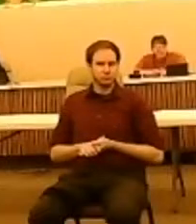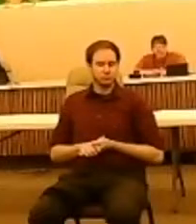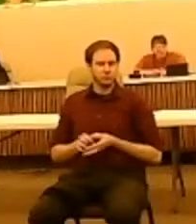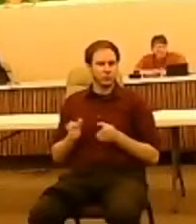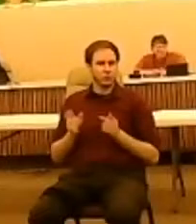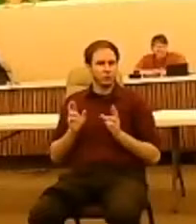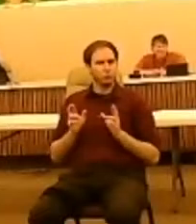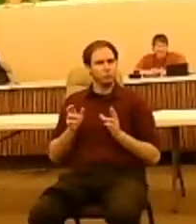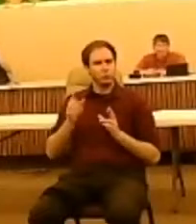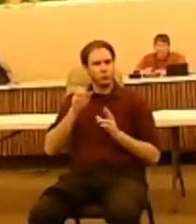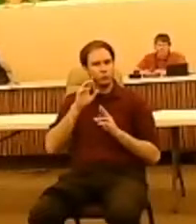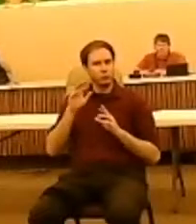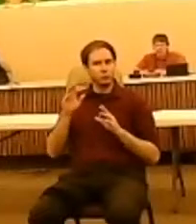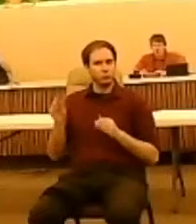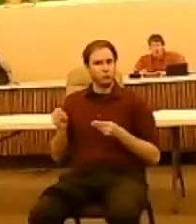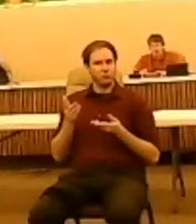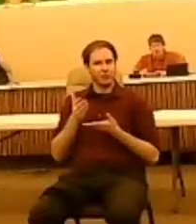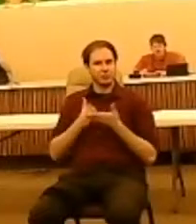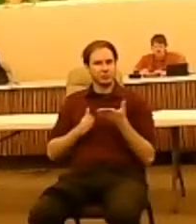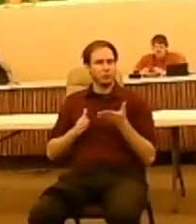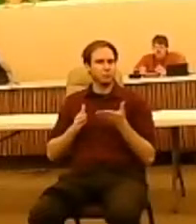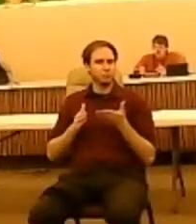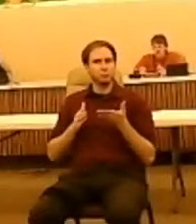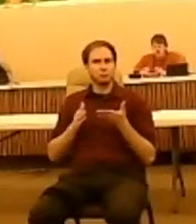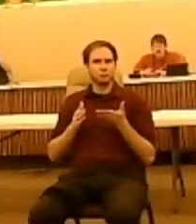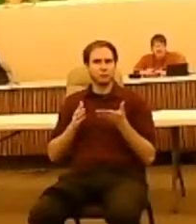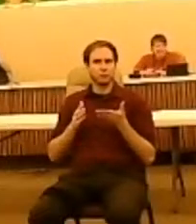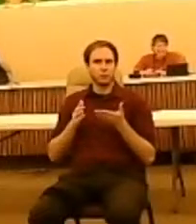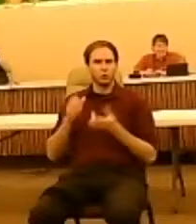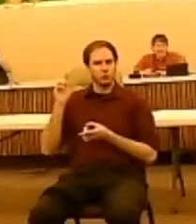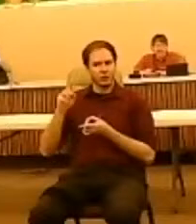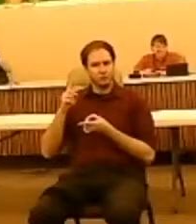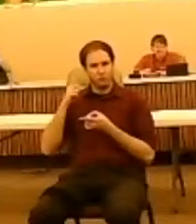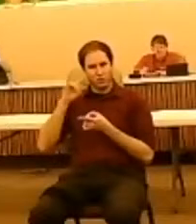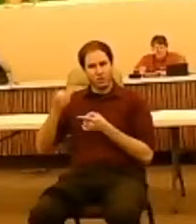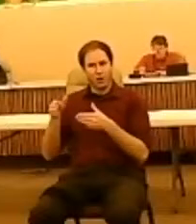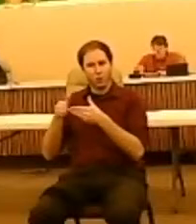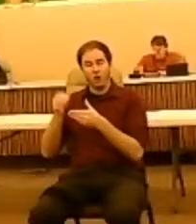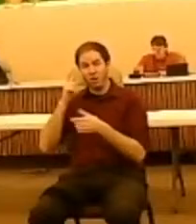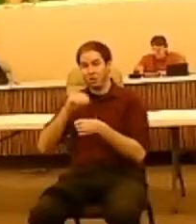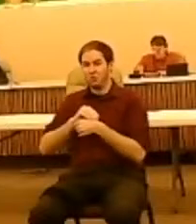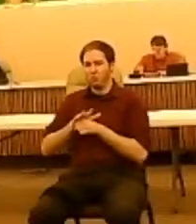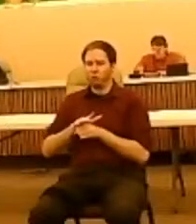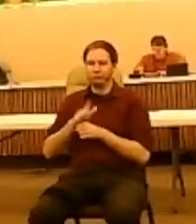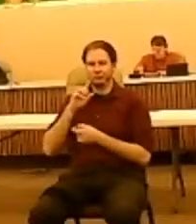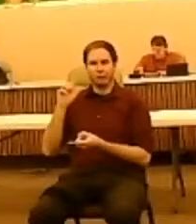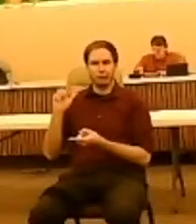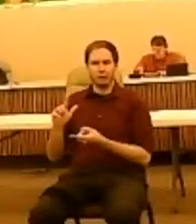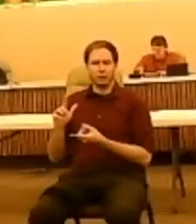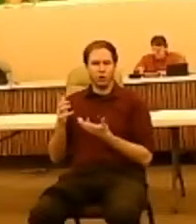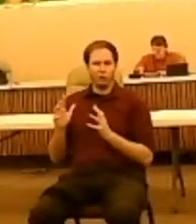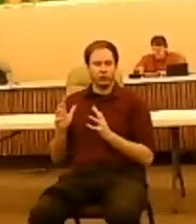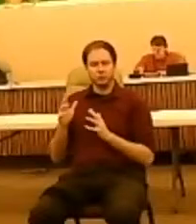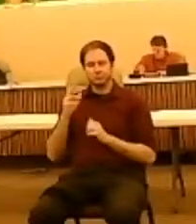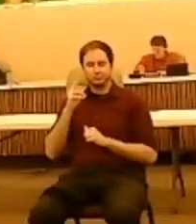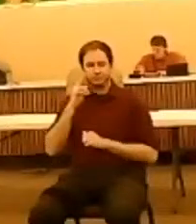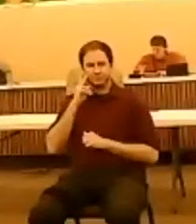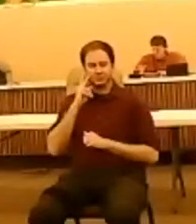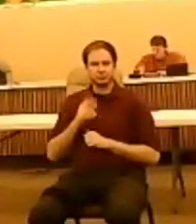hopefully that will provide some relief for that corridor, although during COVID it hasn't been as bad. Right.